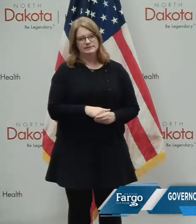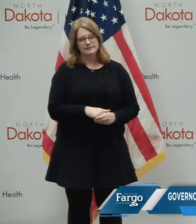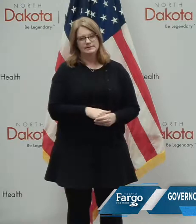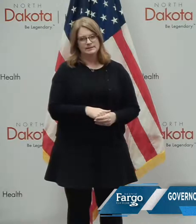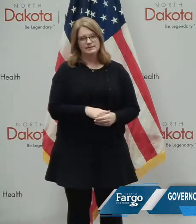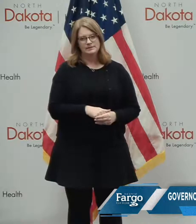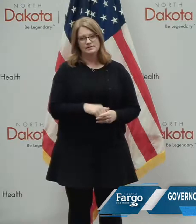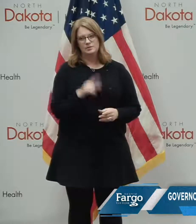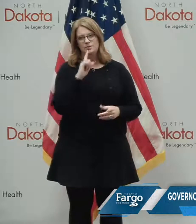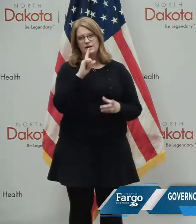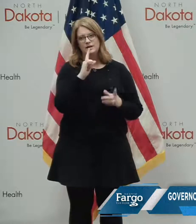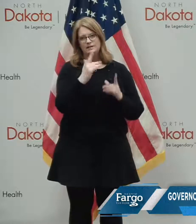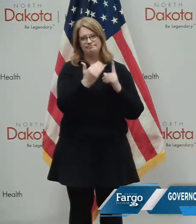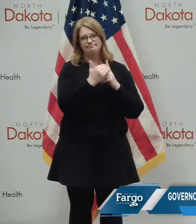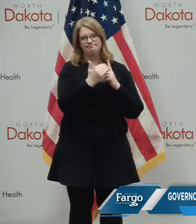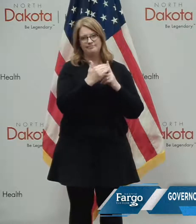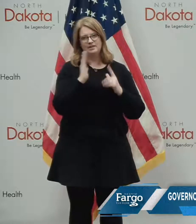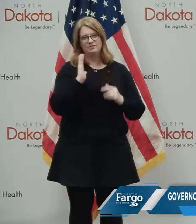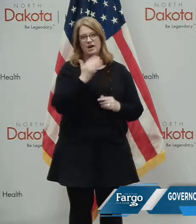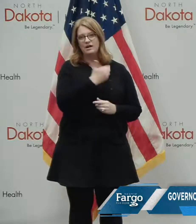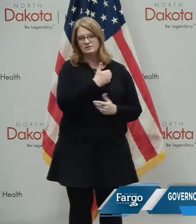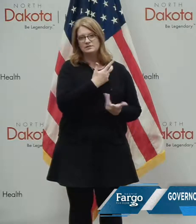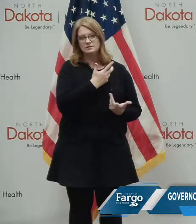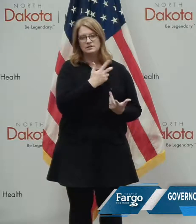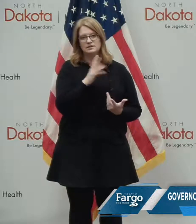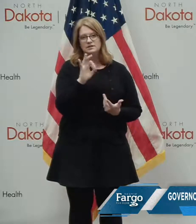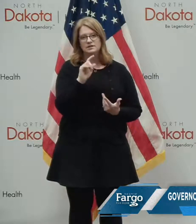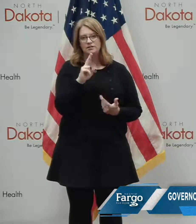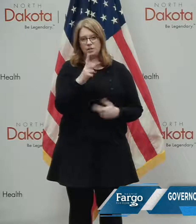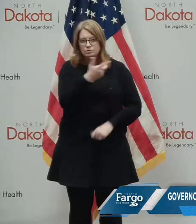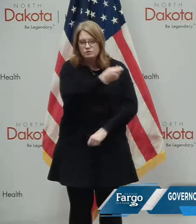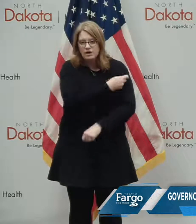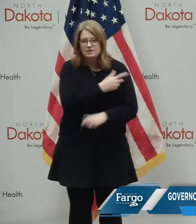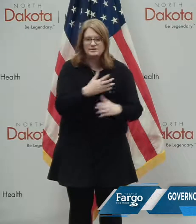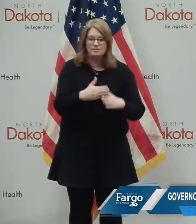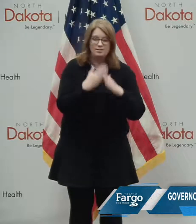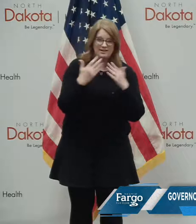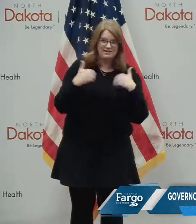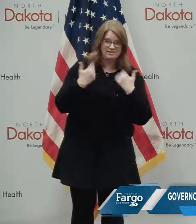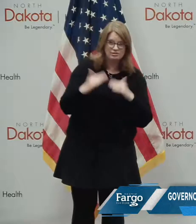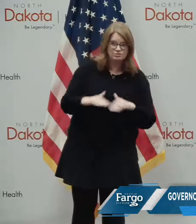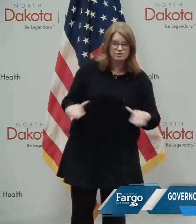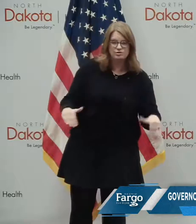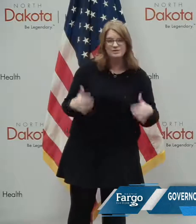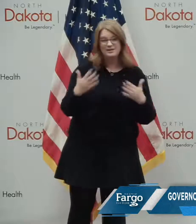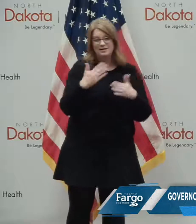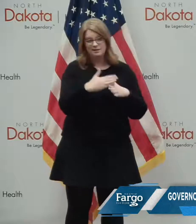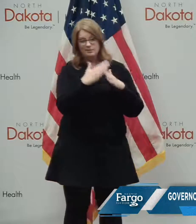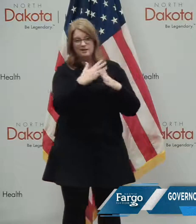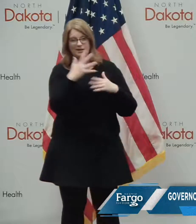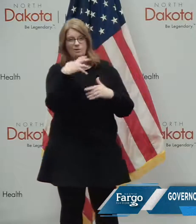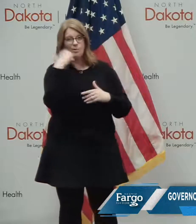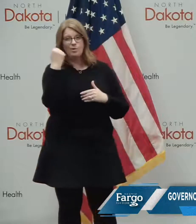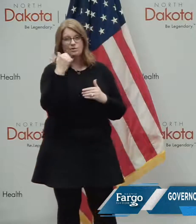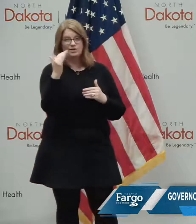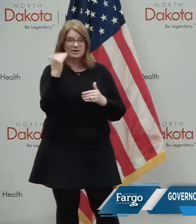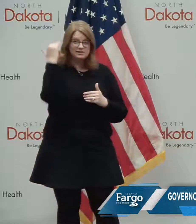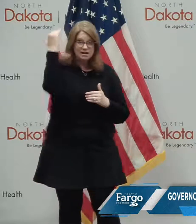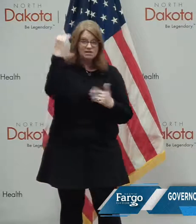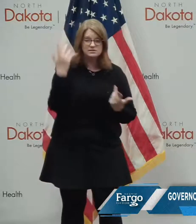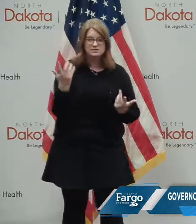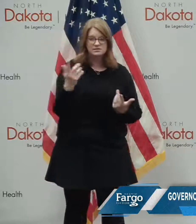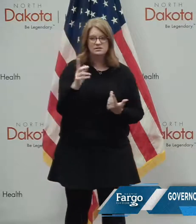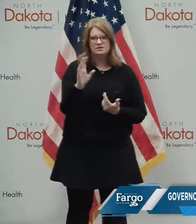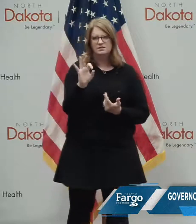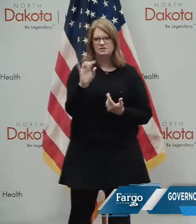it's a reminder for all of us to get our flu shots, to protect young children, to protect elderly adults. The flu, again, has a much